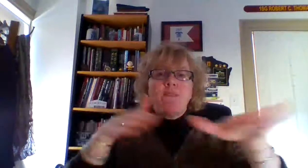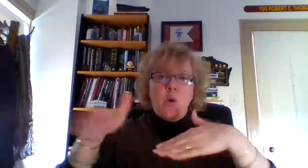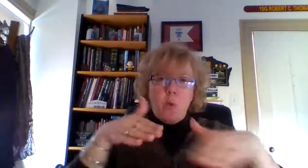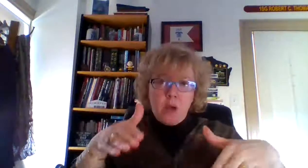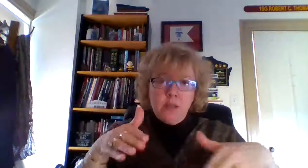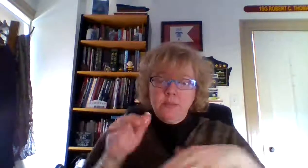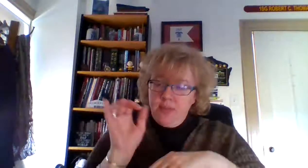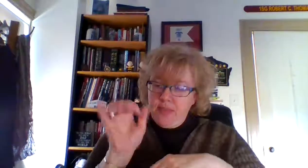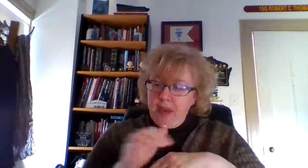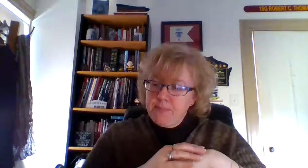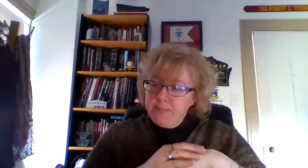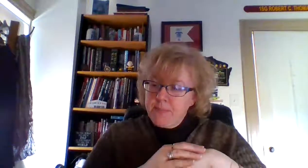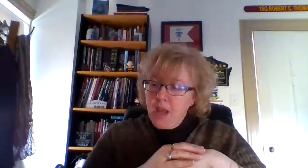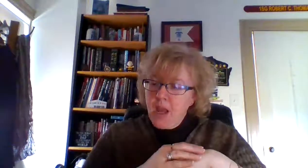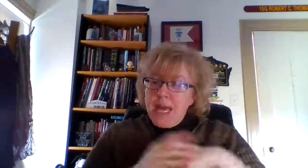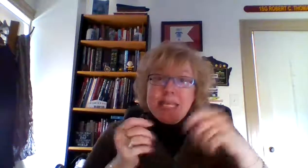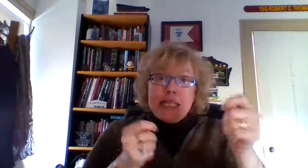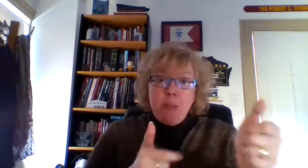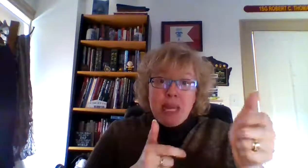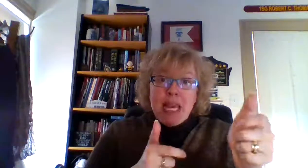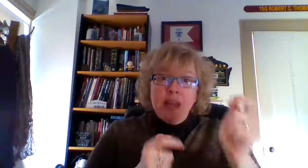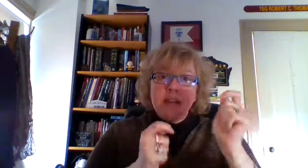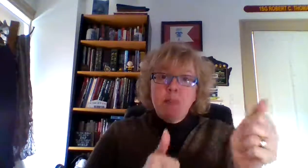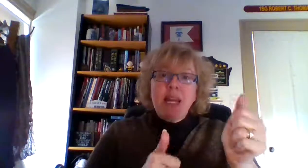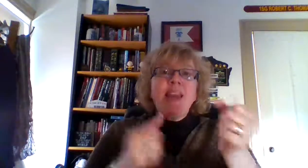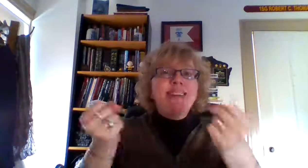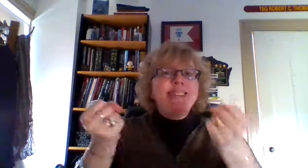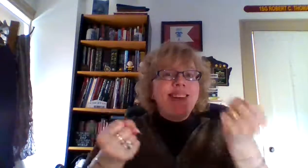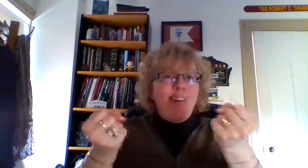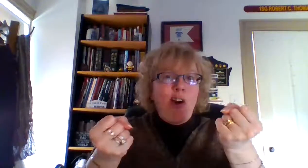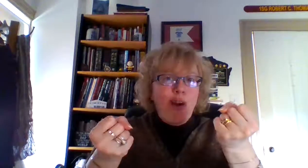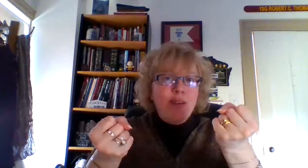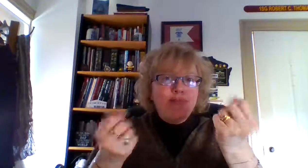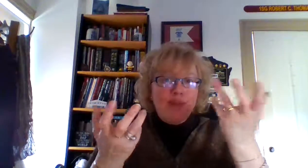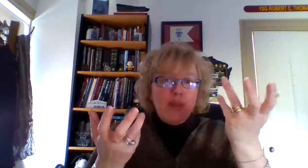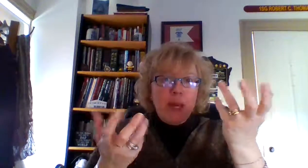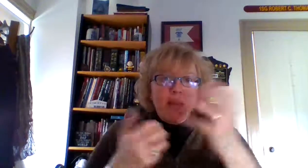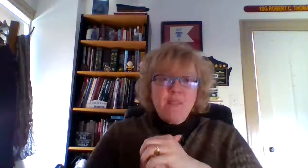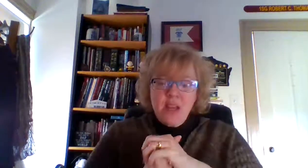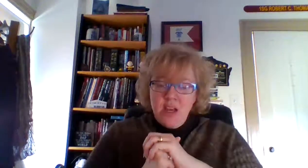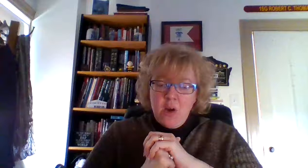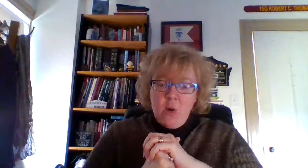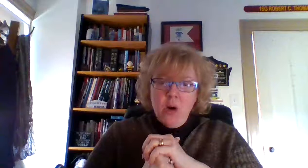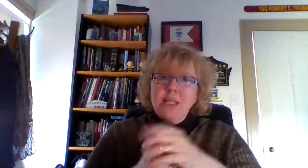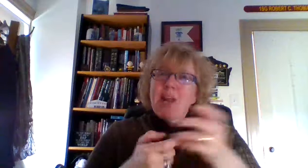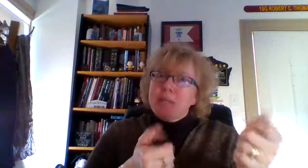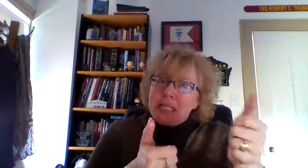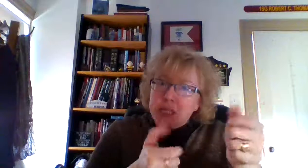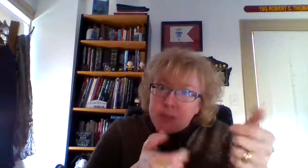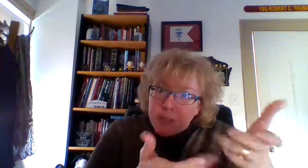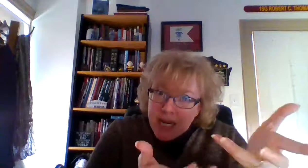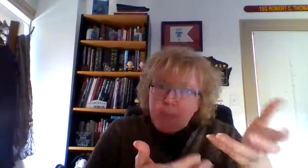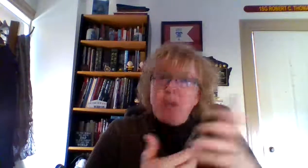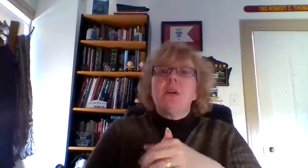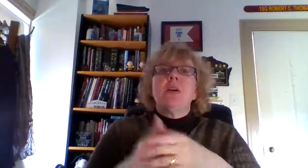for a walk. That. Speeding as in a car, speeding. Or, let's speed it up here if